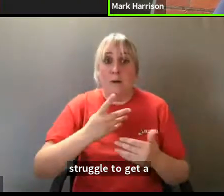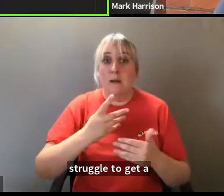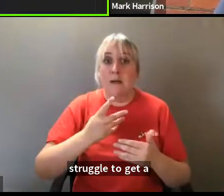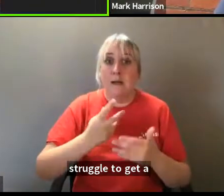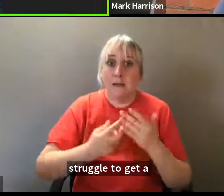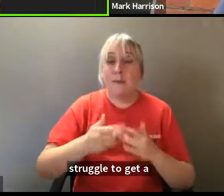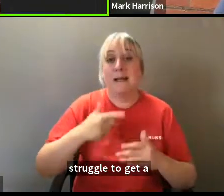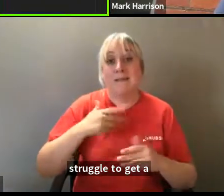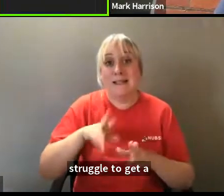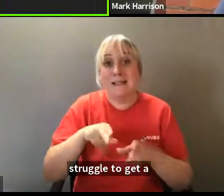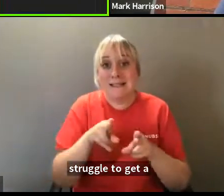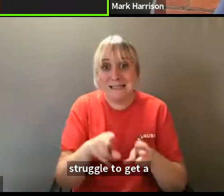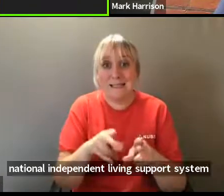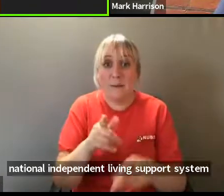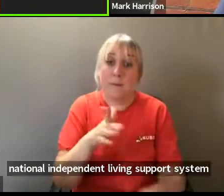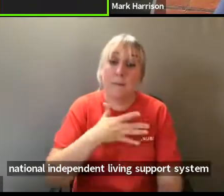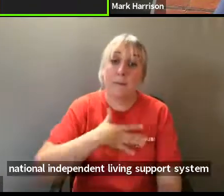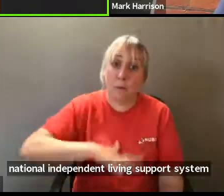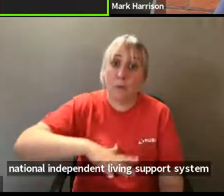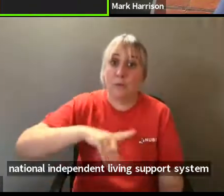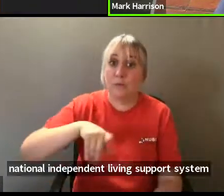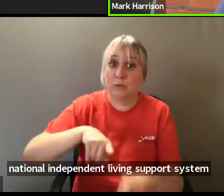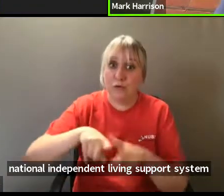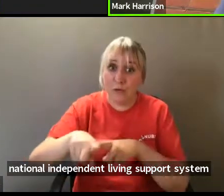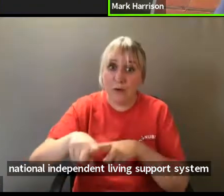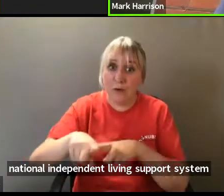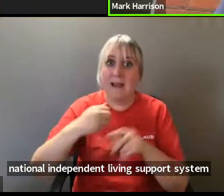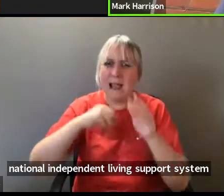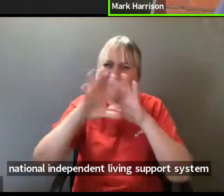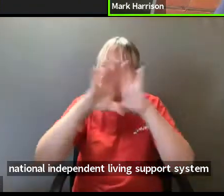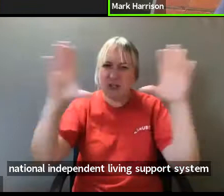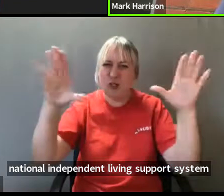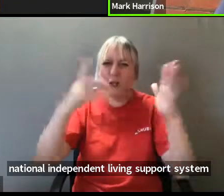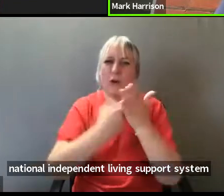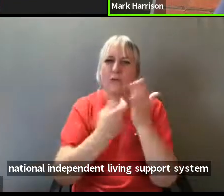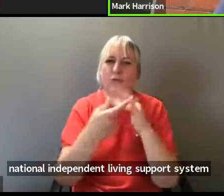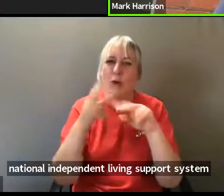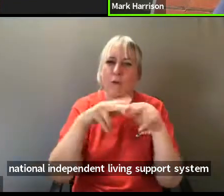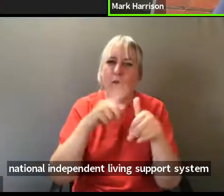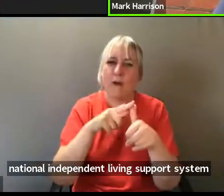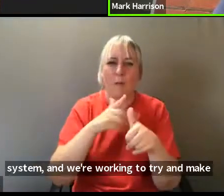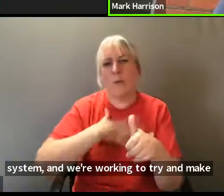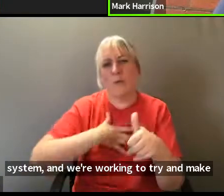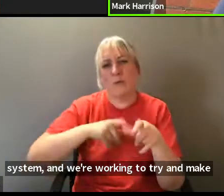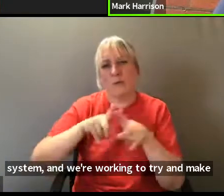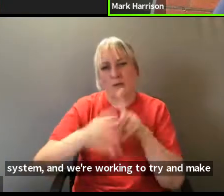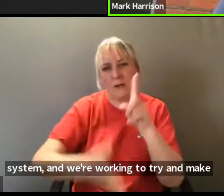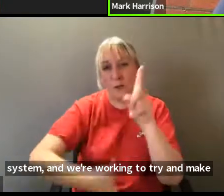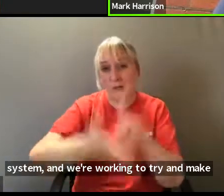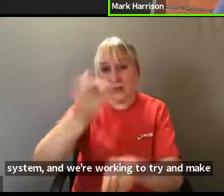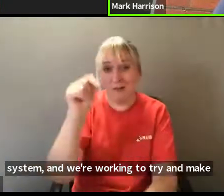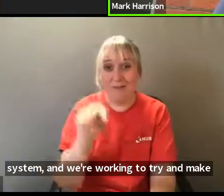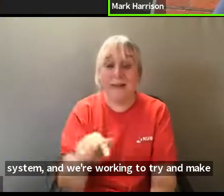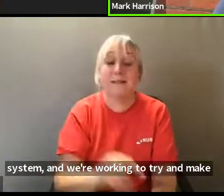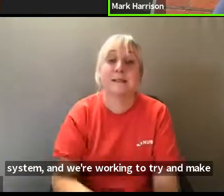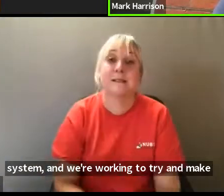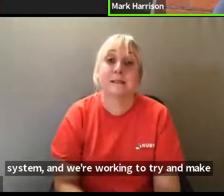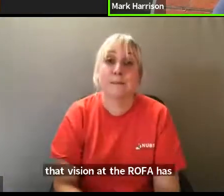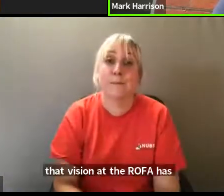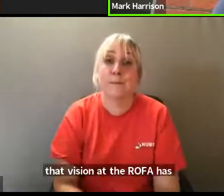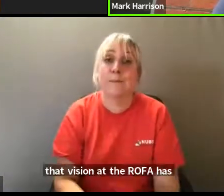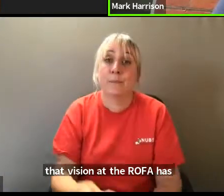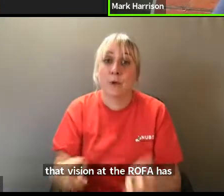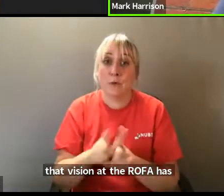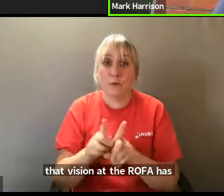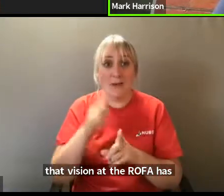we're working to try and make that vision that ROFA has a reality. The other thing I think